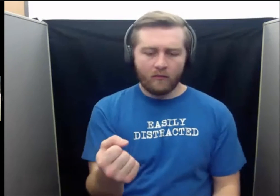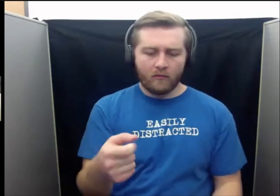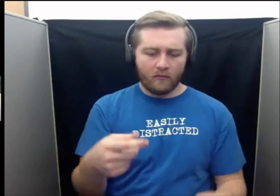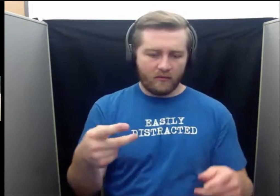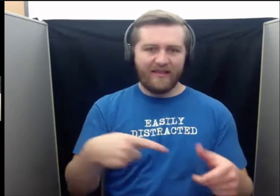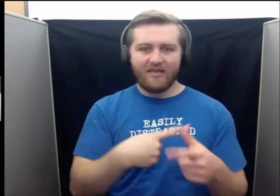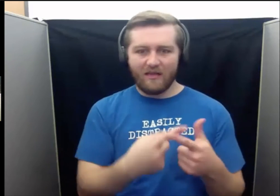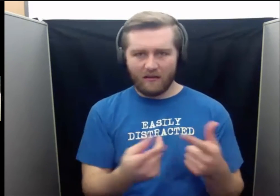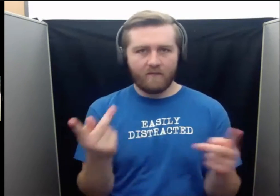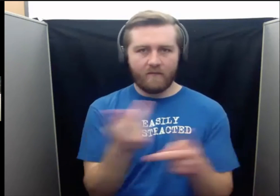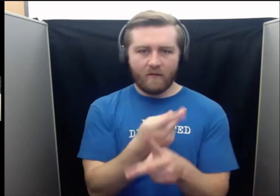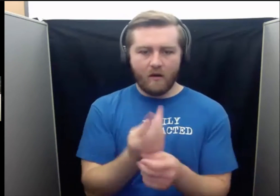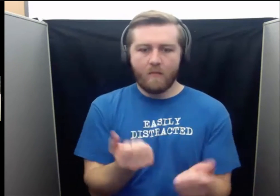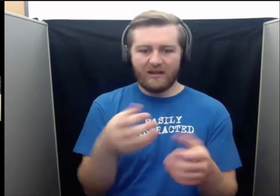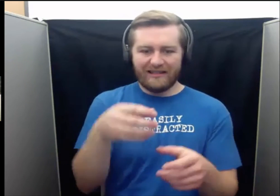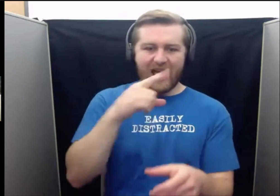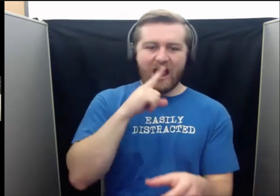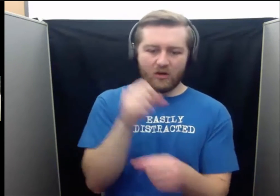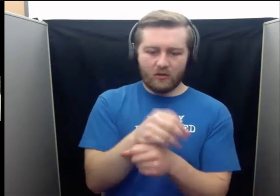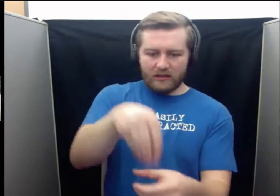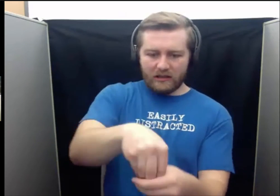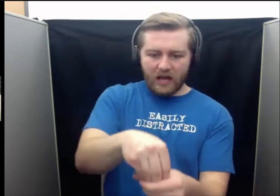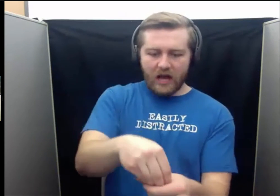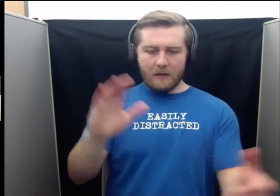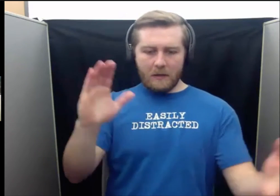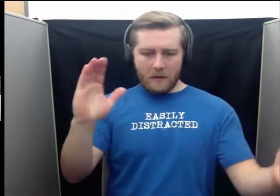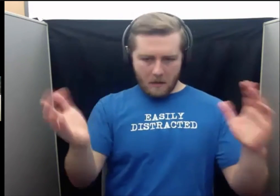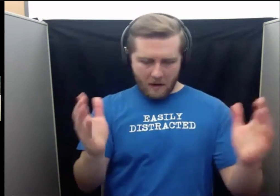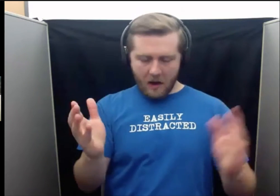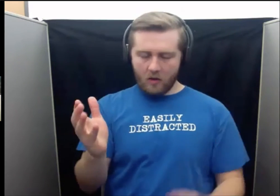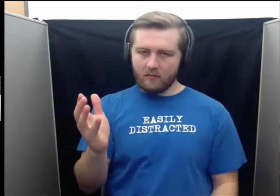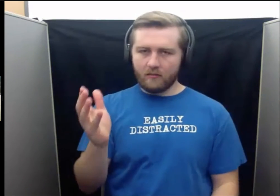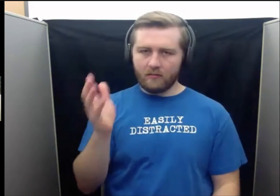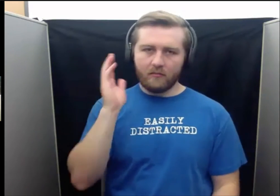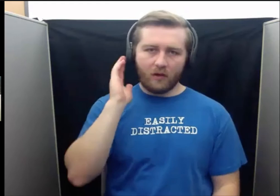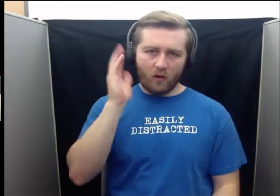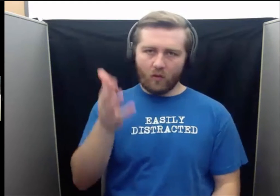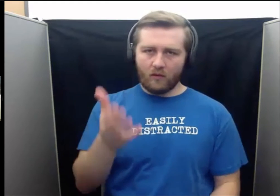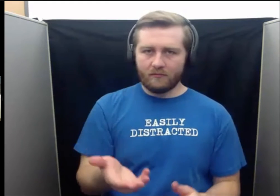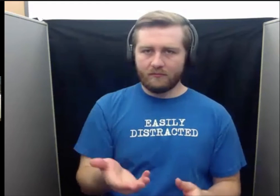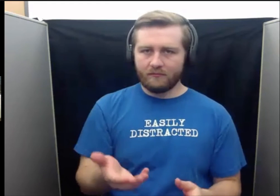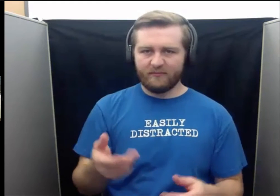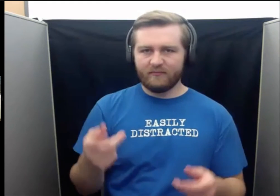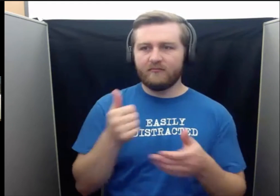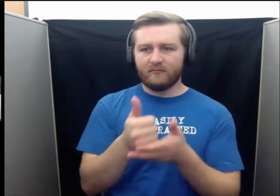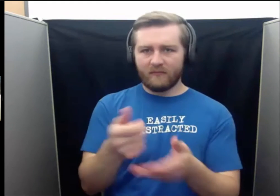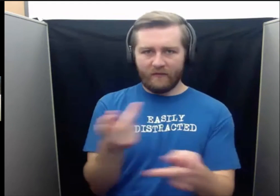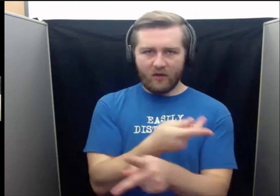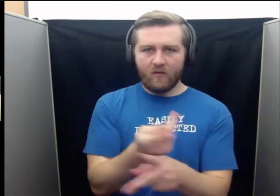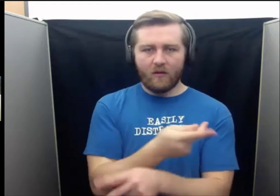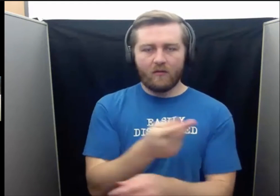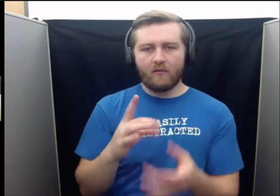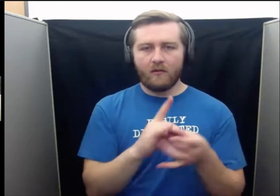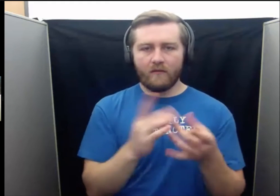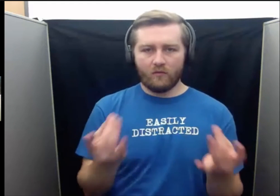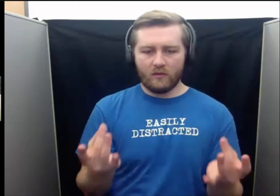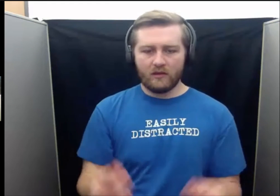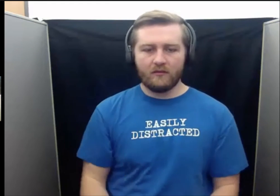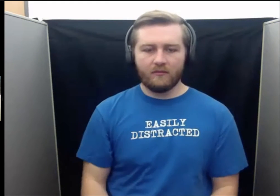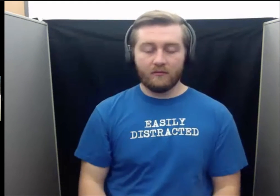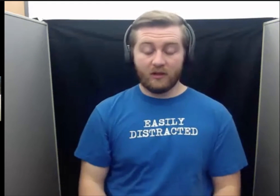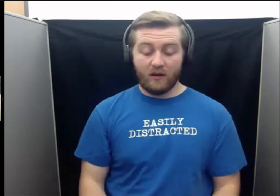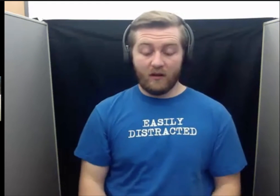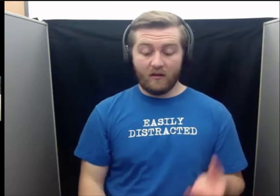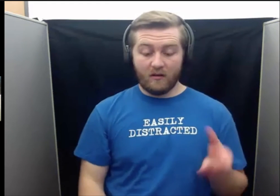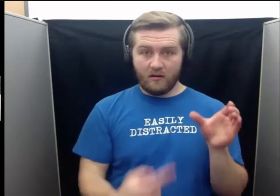basically a simple version of a psychrometer. This is one I whipped up yesterday.